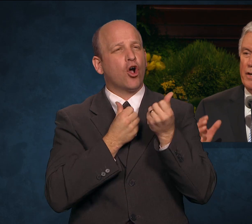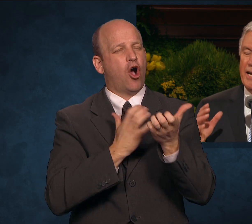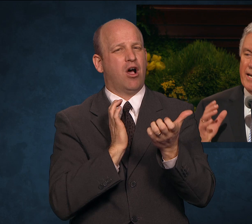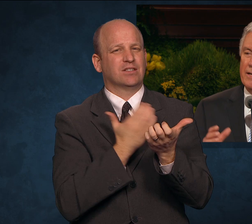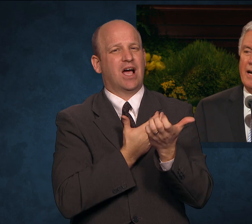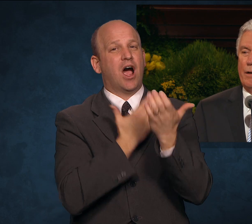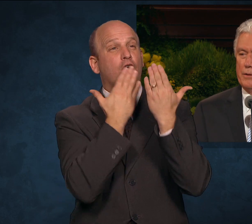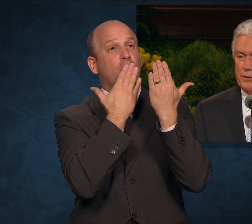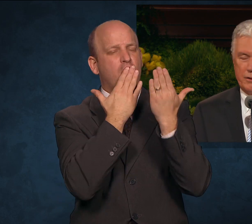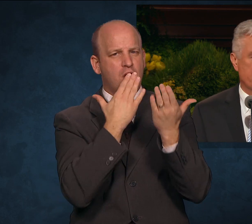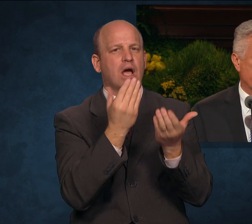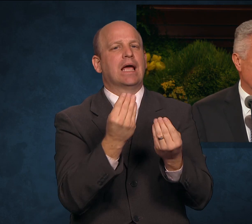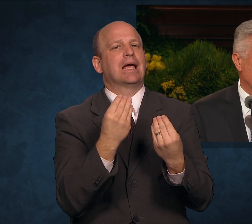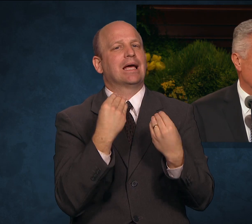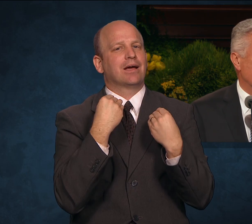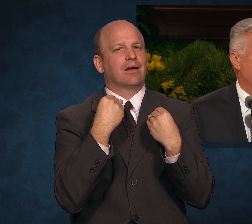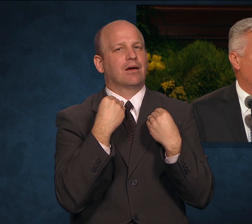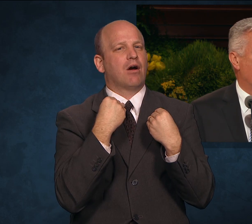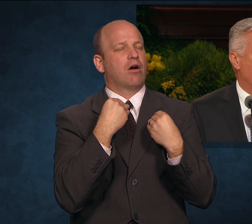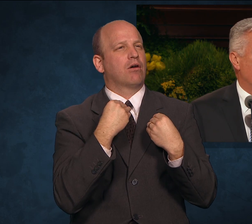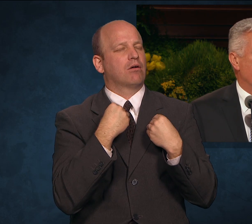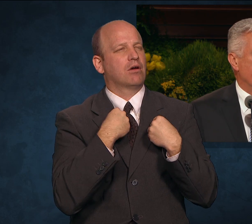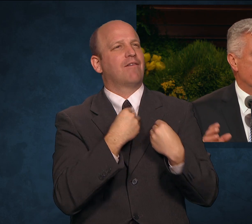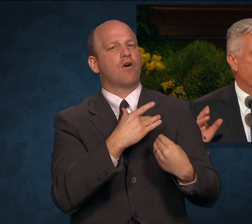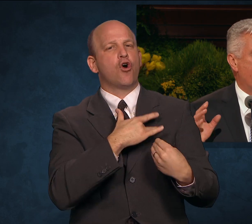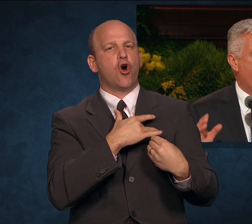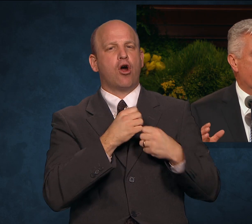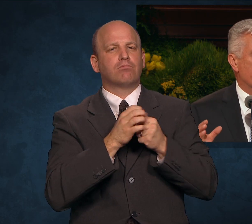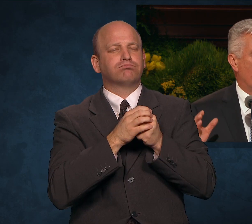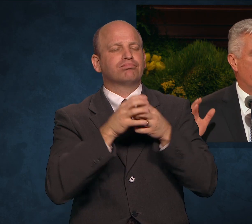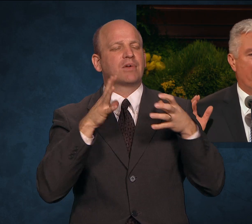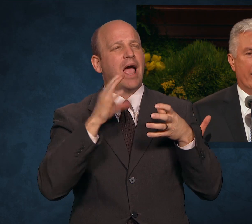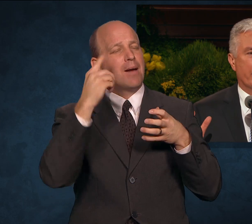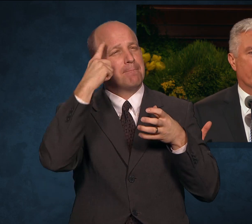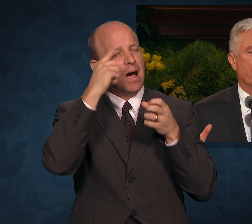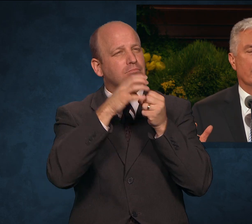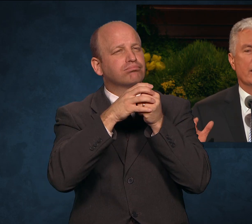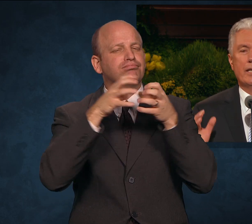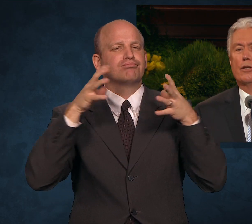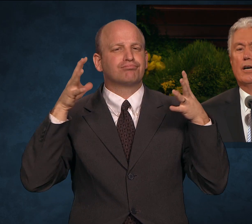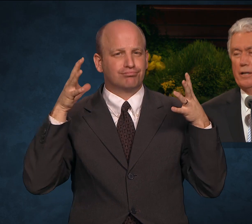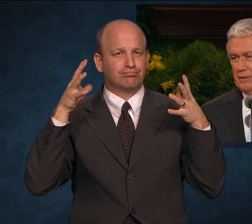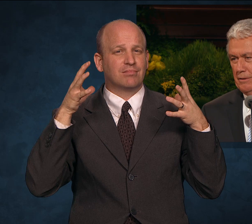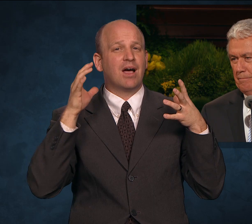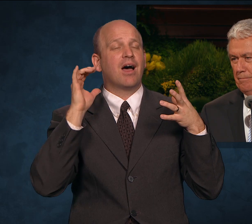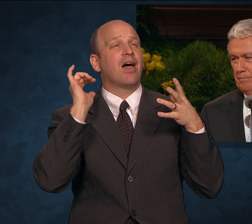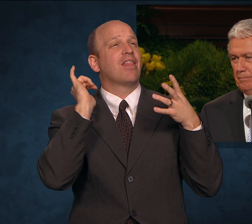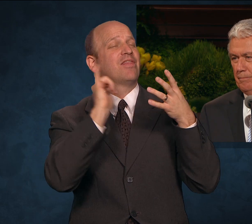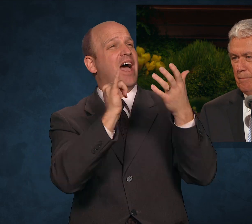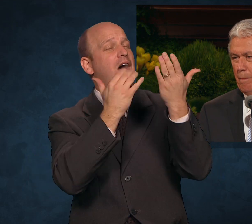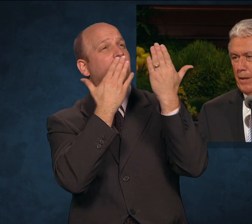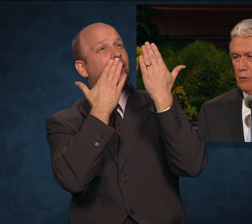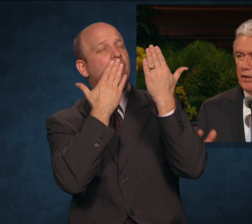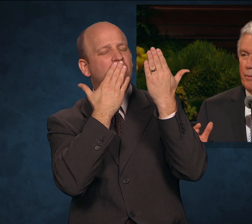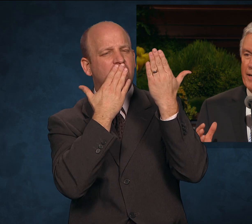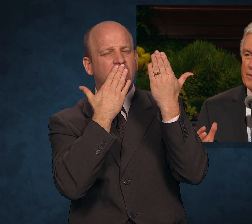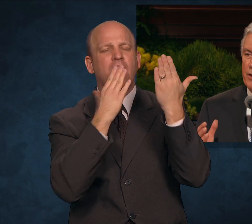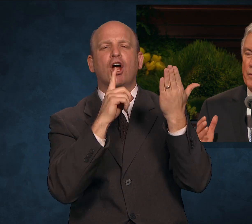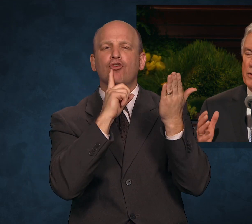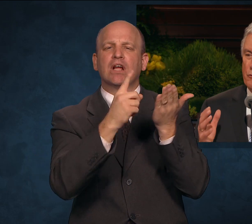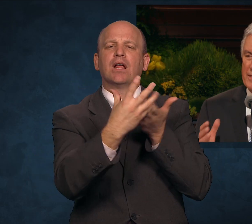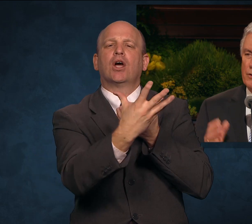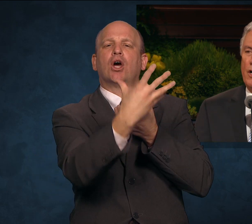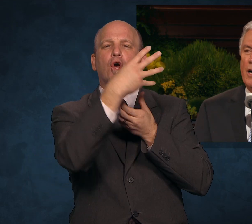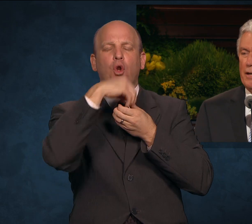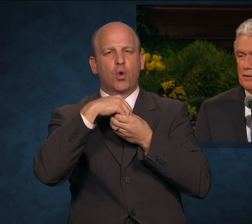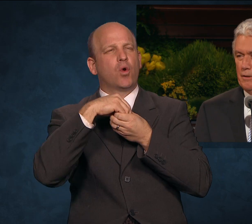grateful in our circumstances is an Act of Faith in God it requires